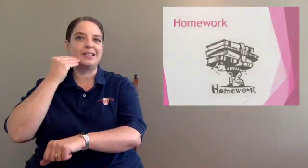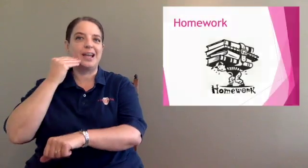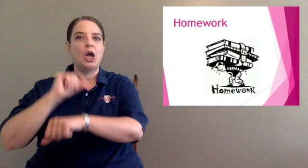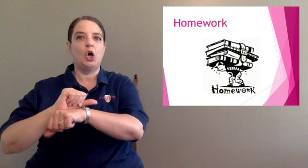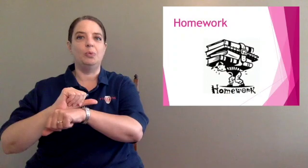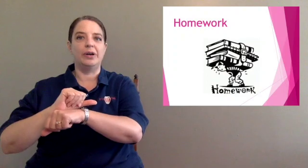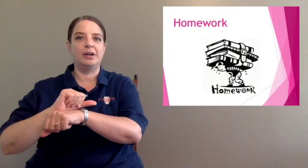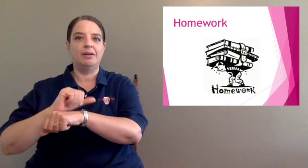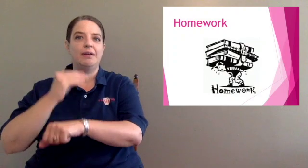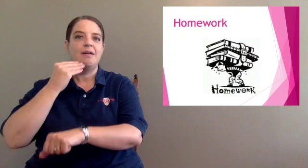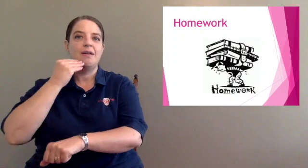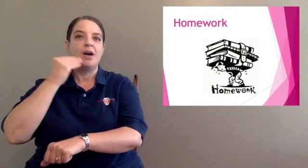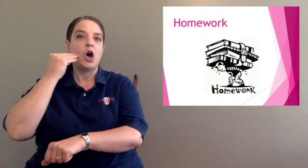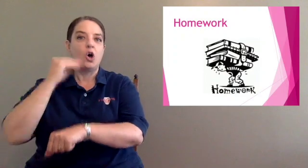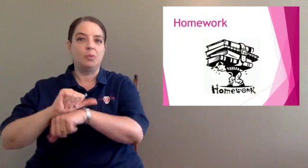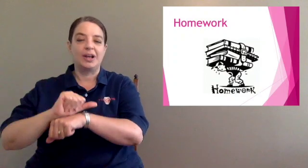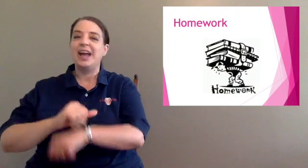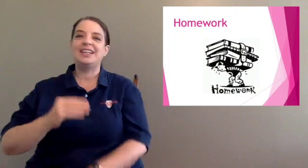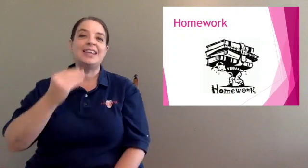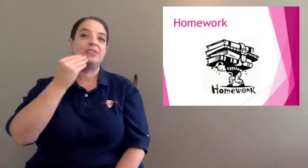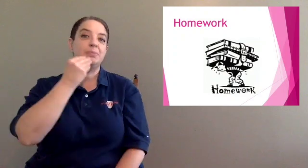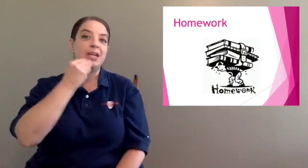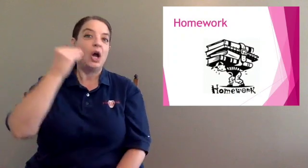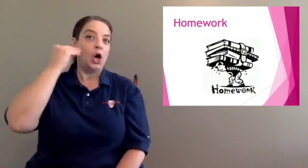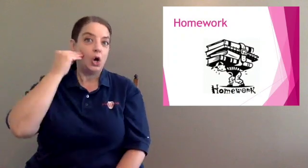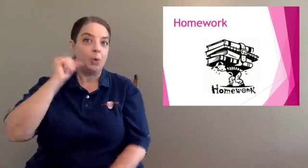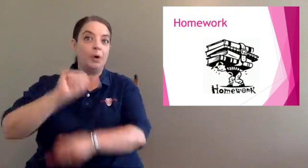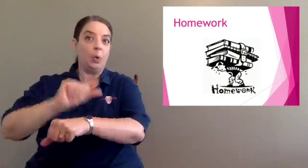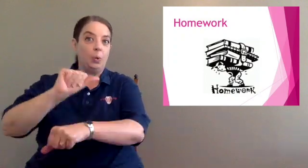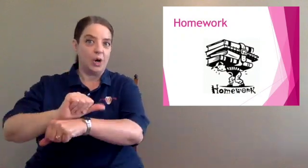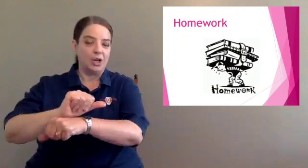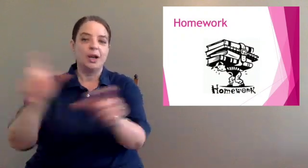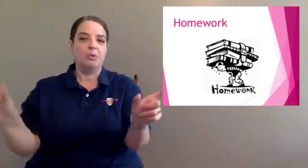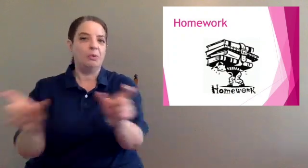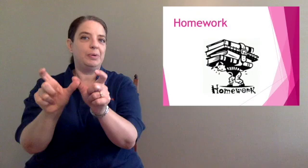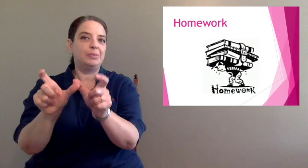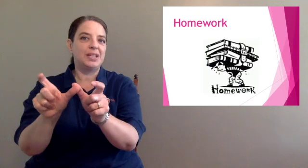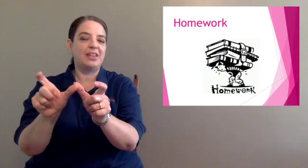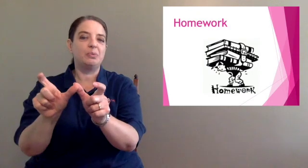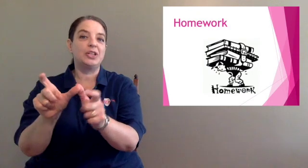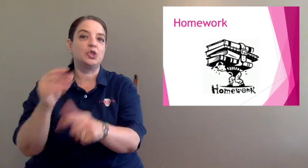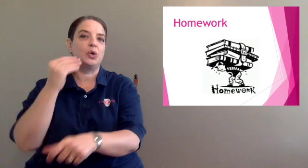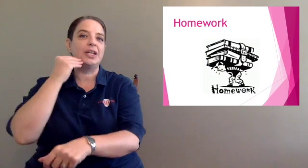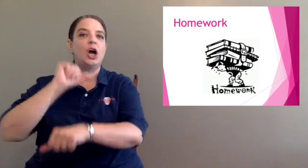sign homework. Homework. It doesn't have to be home work. When we put them together, we can shorten it